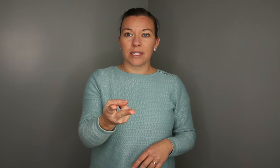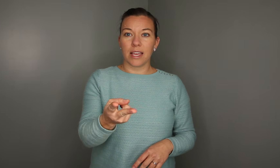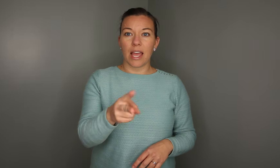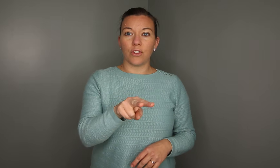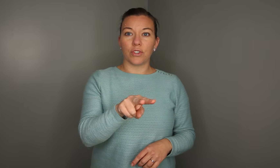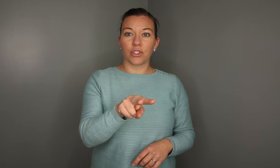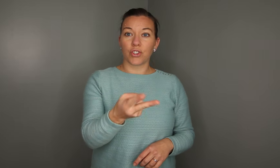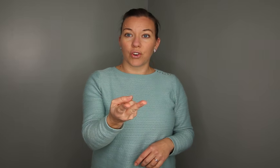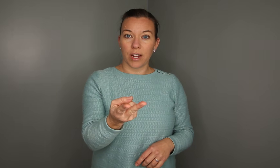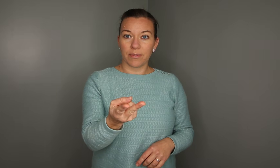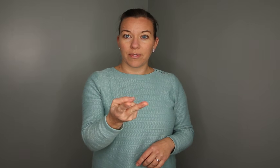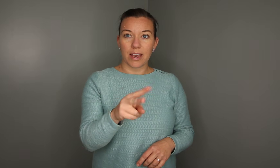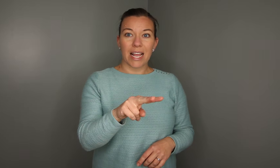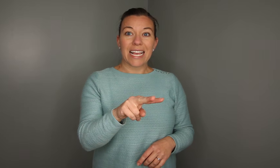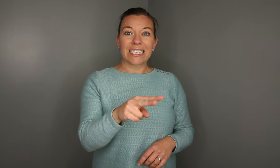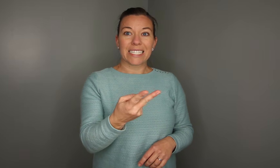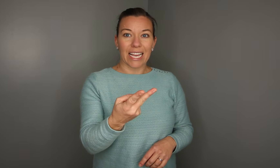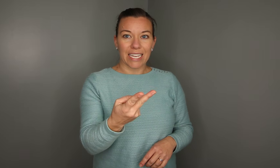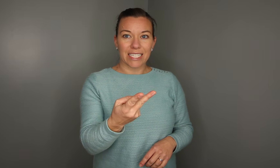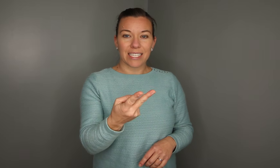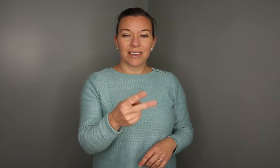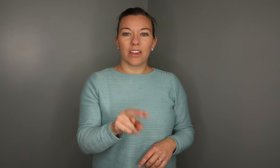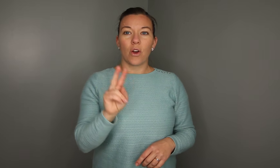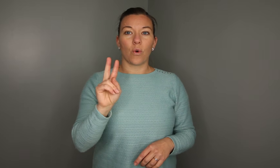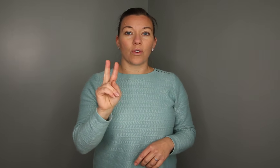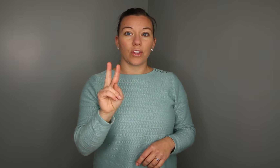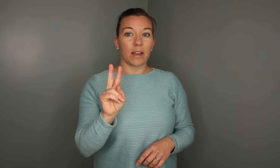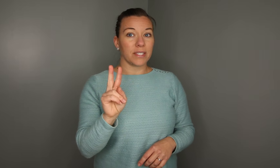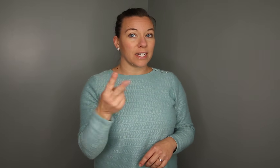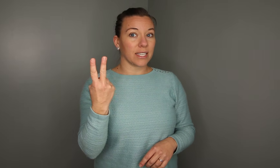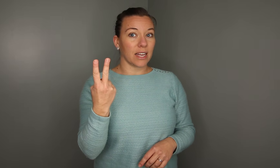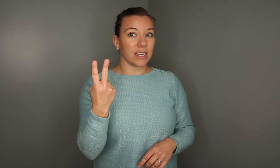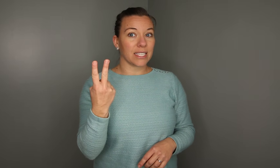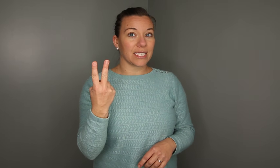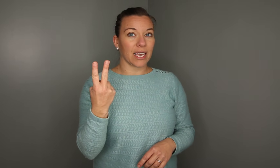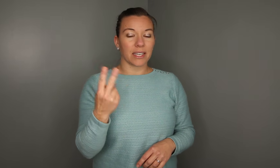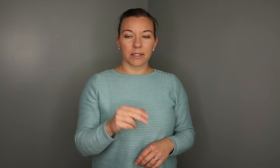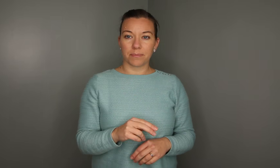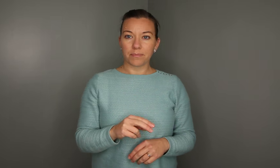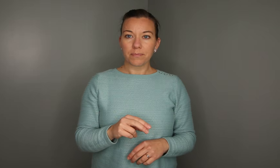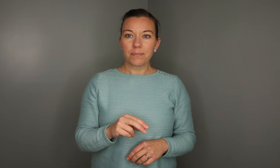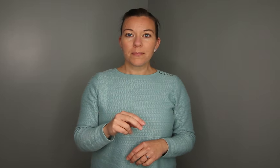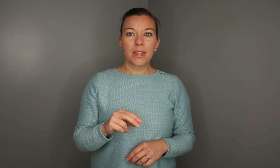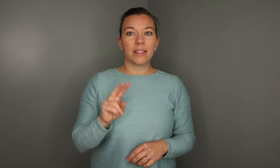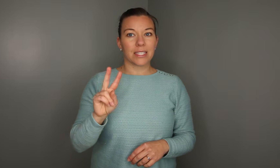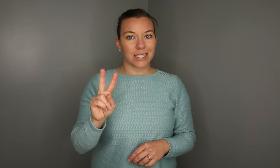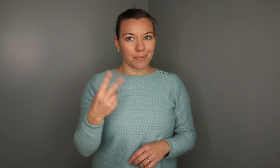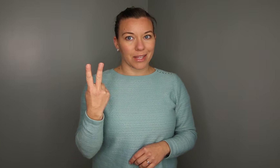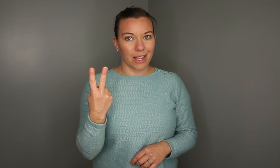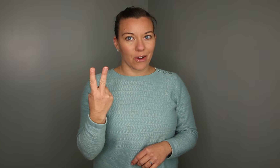and you just turn it, right? Second. Or I've seen it done second. This is typically how I